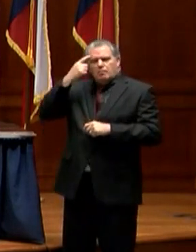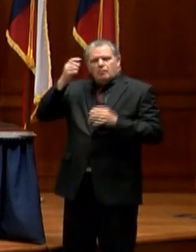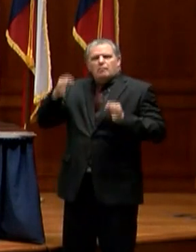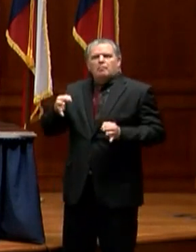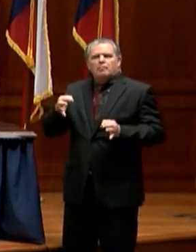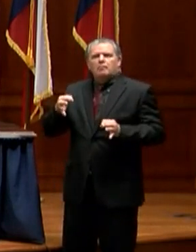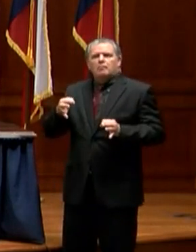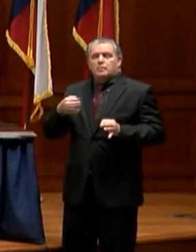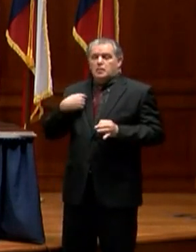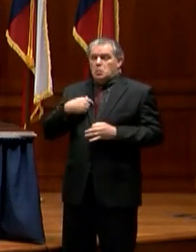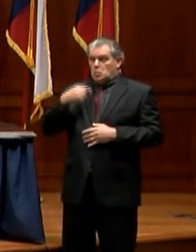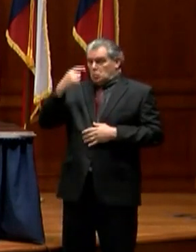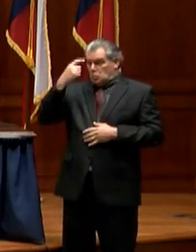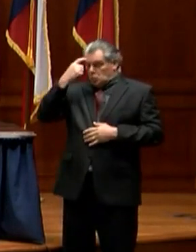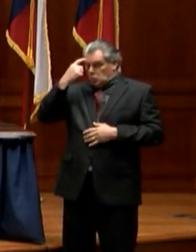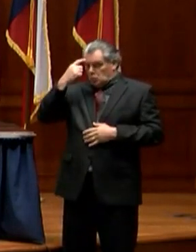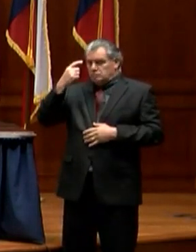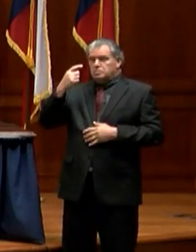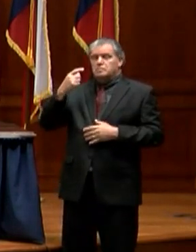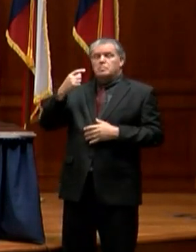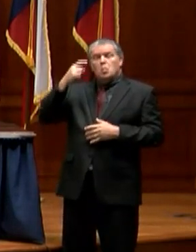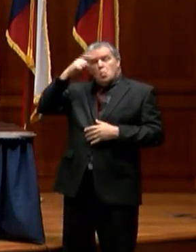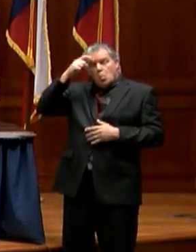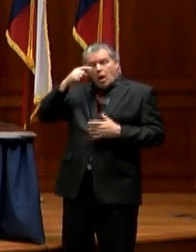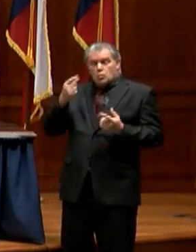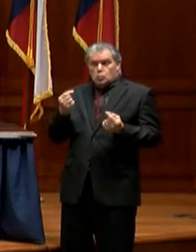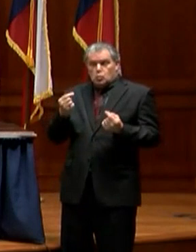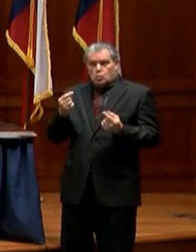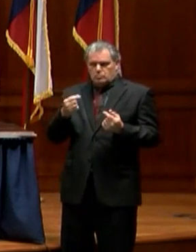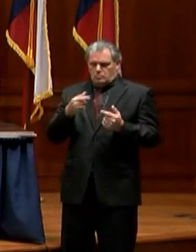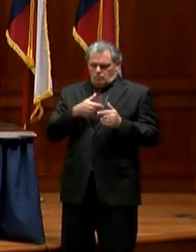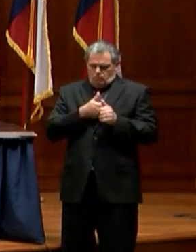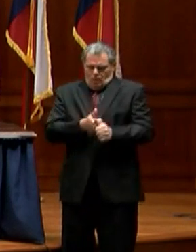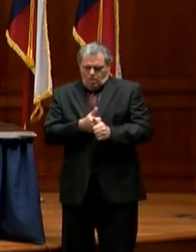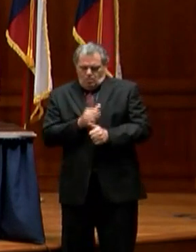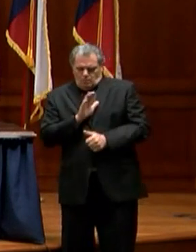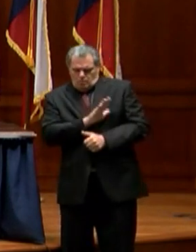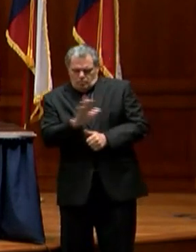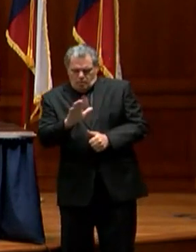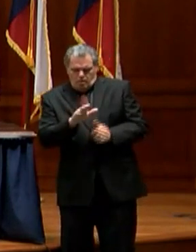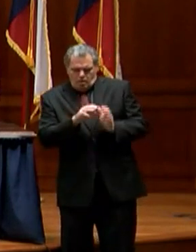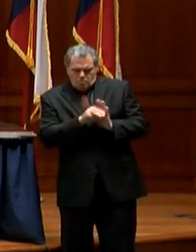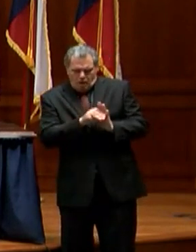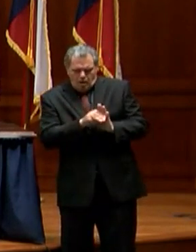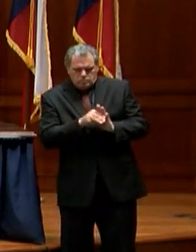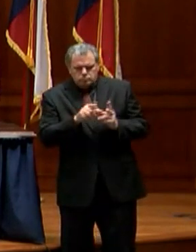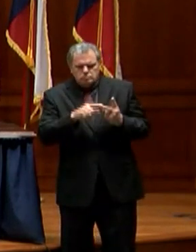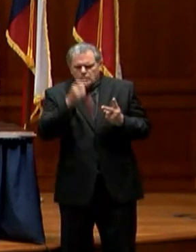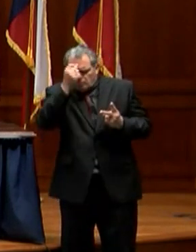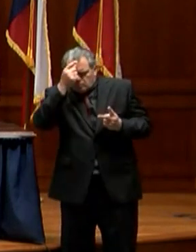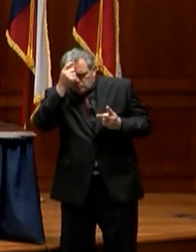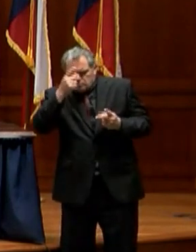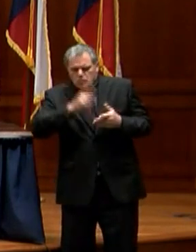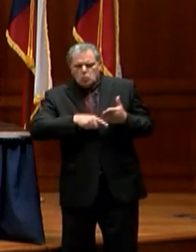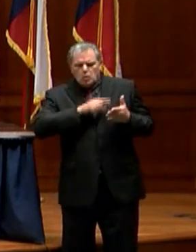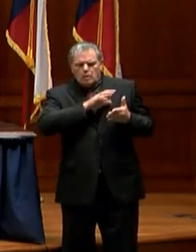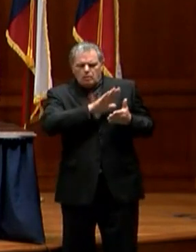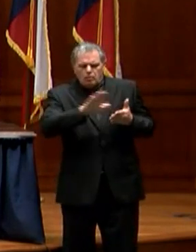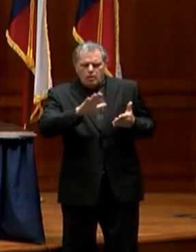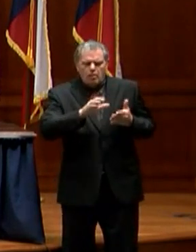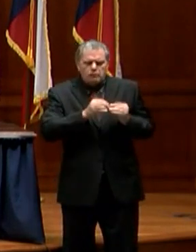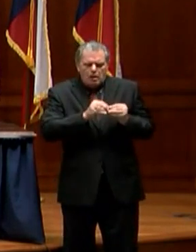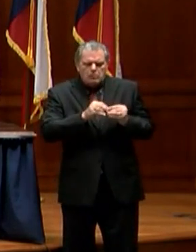be very cognizant of what is going on out there, understand what those models assume, understand what the input of the data